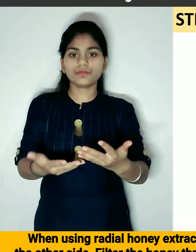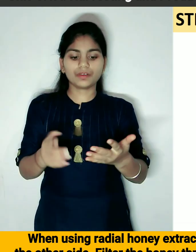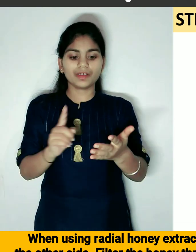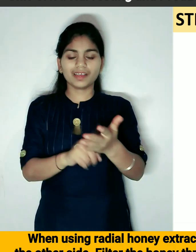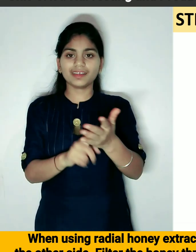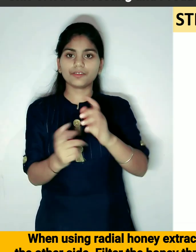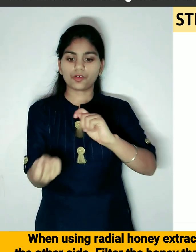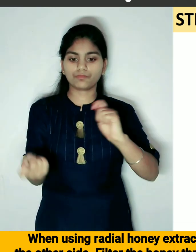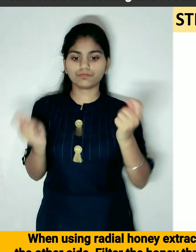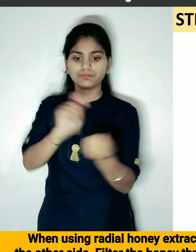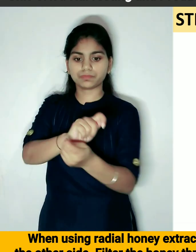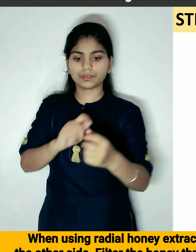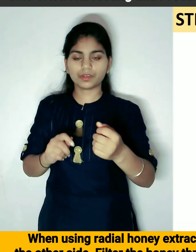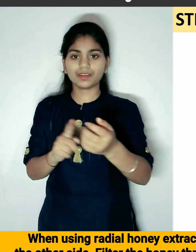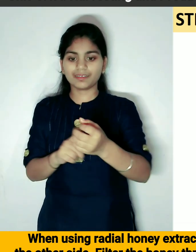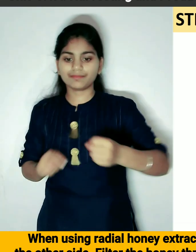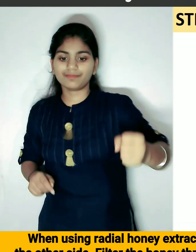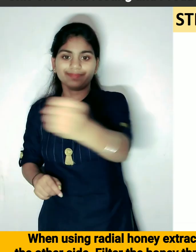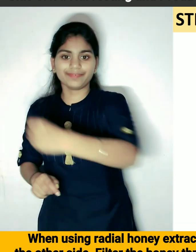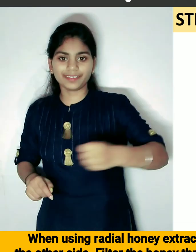the other side.